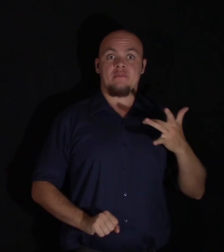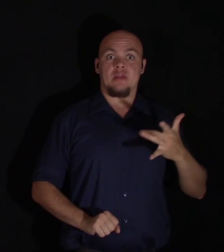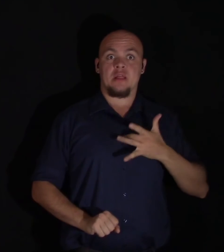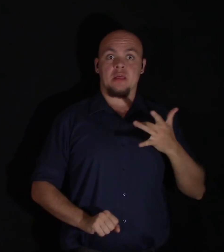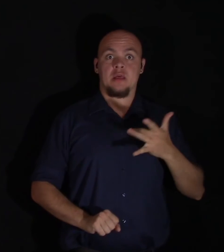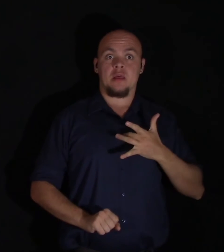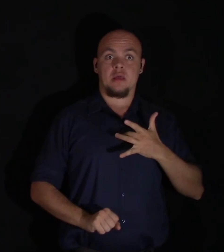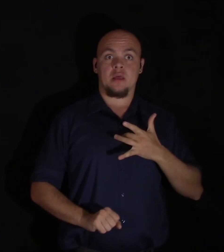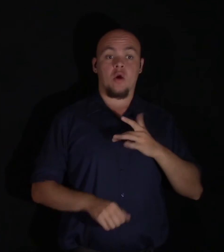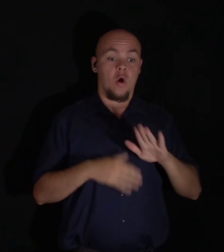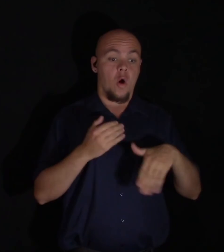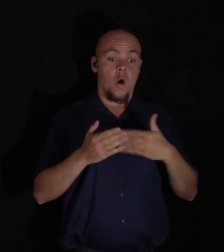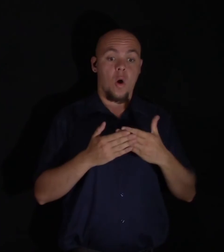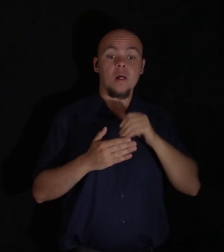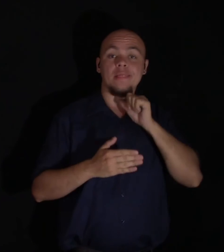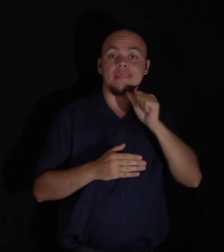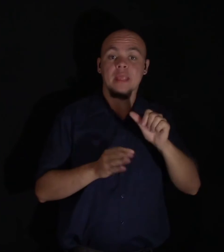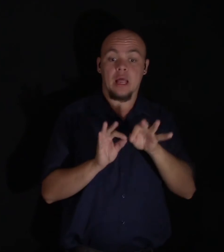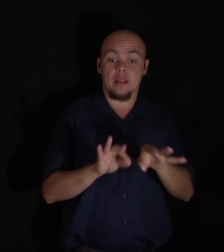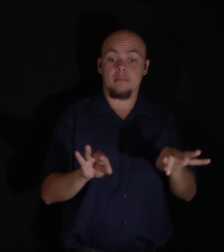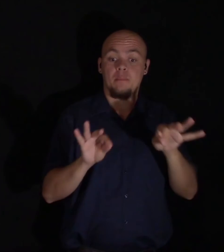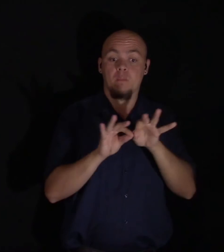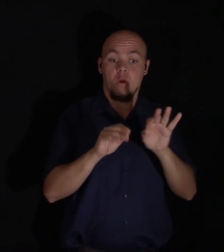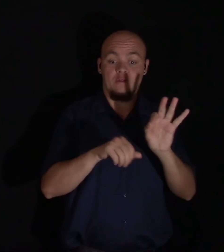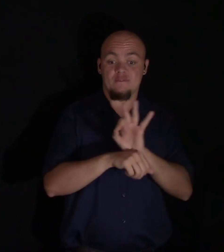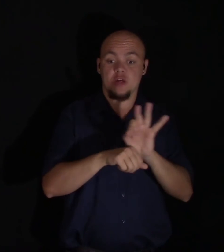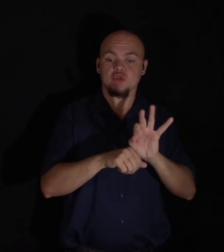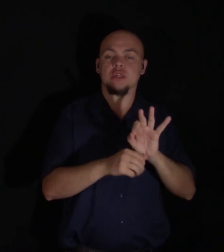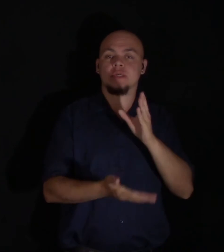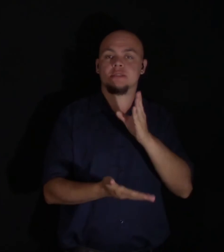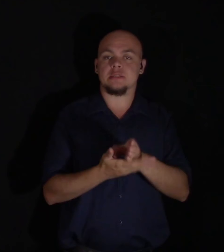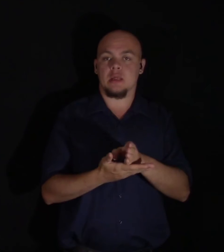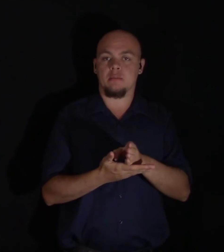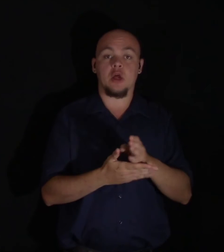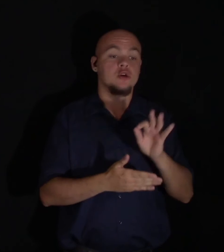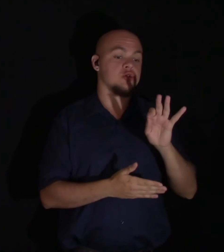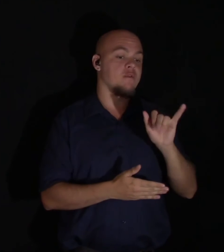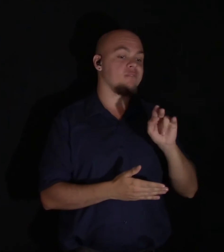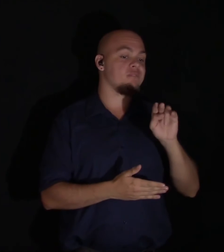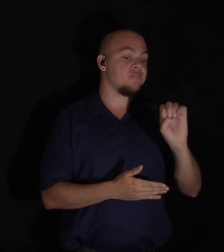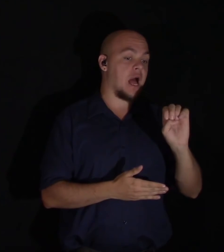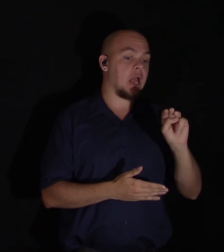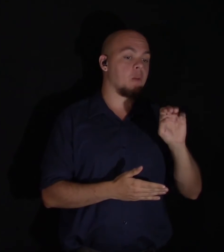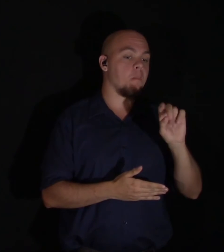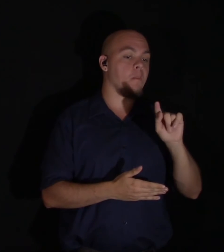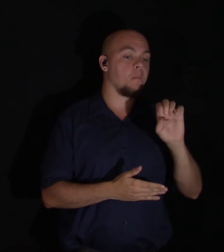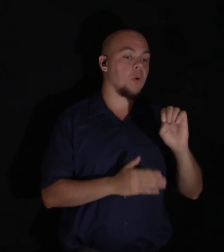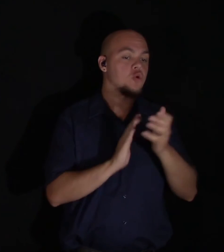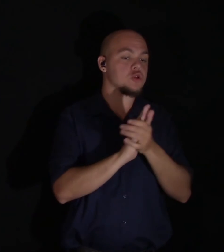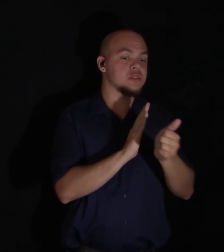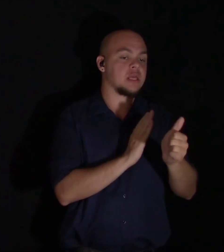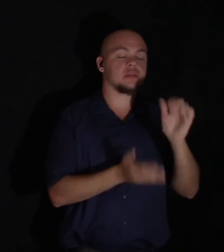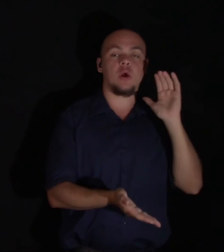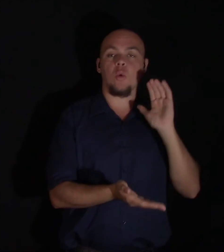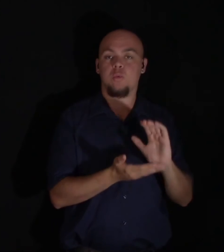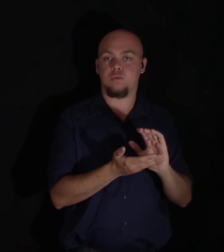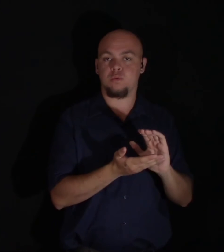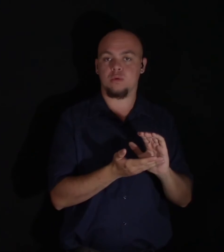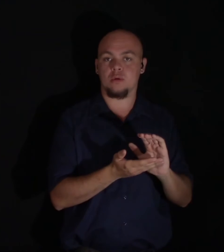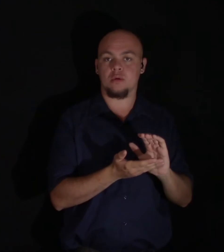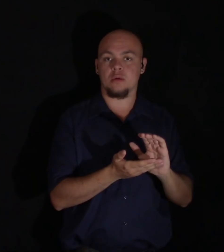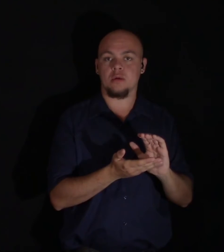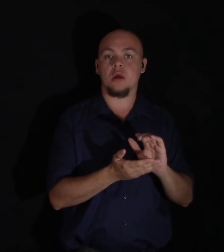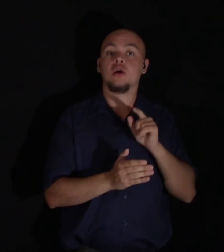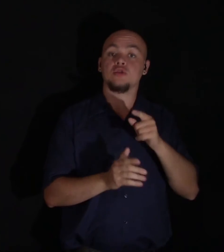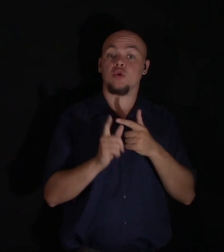of the body shut down. Okay? We lose fine motor skills. Okay, they decrease. I always tell folks, you want to try that, go